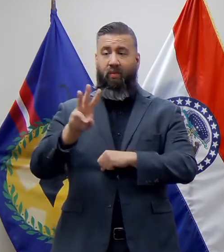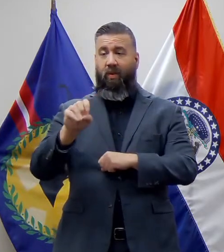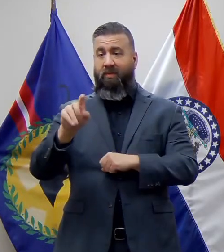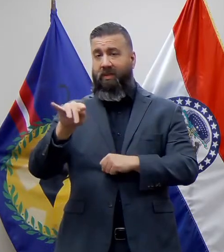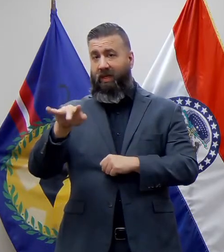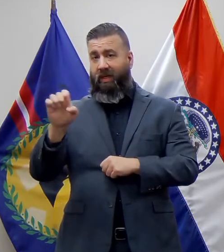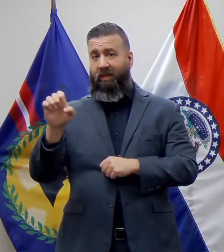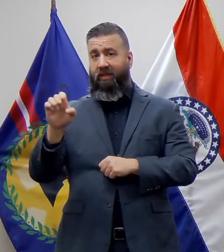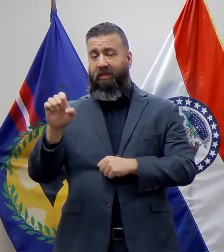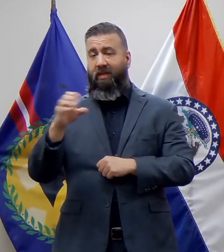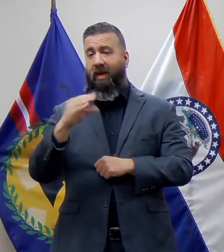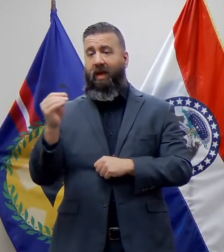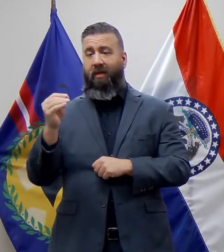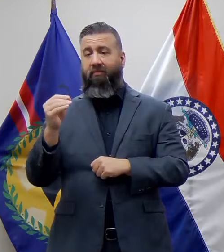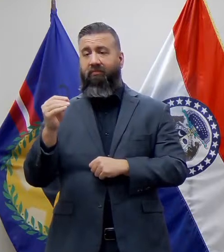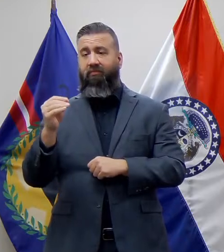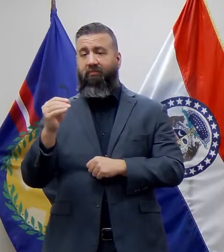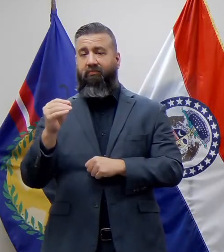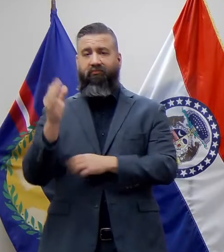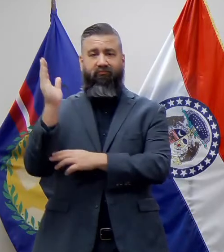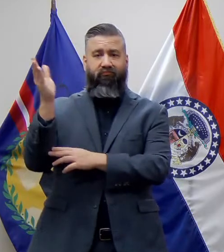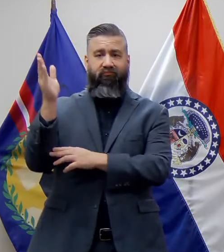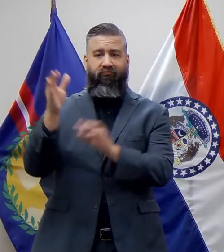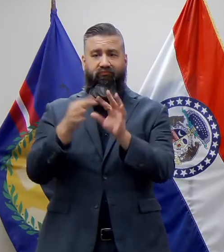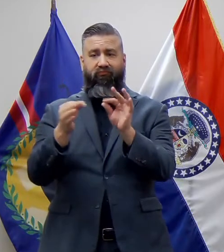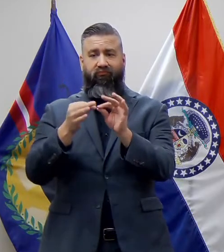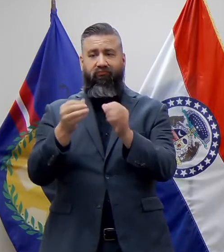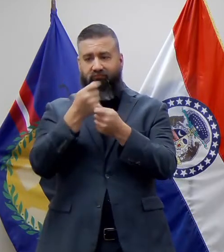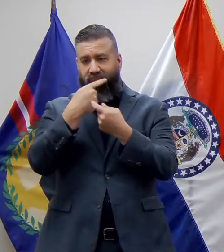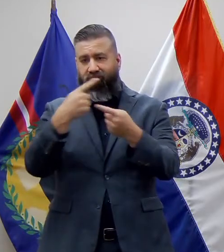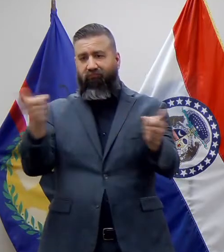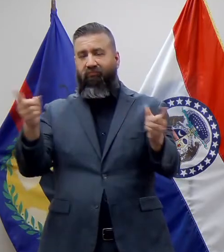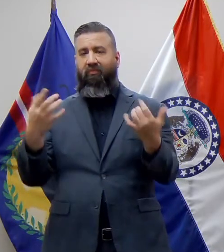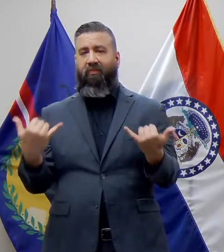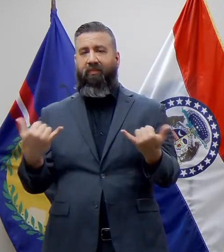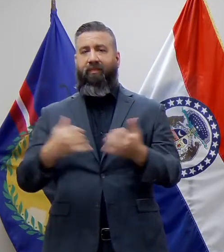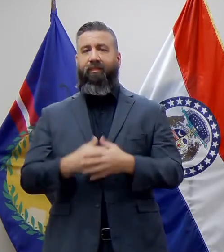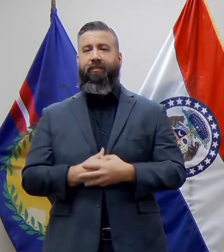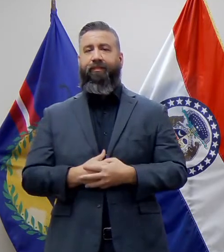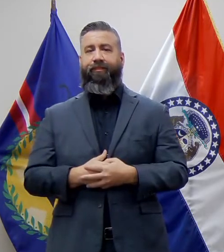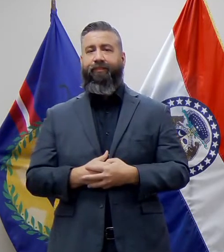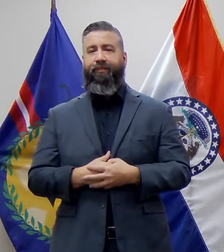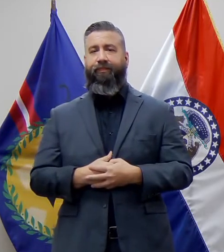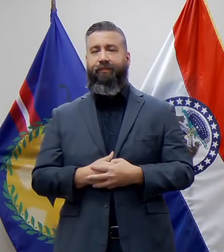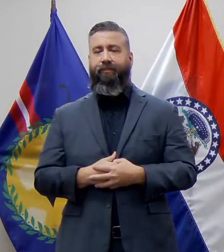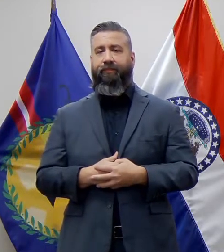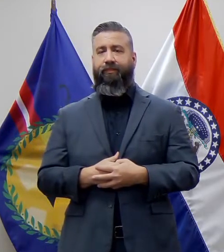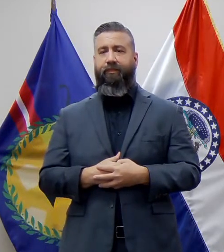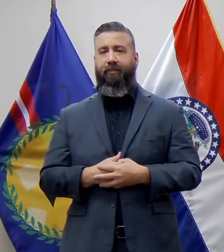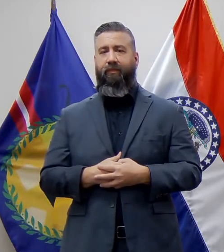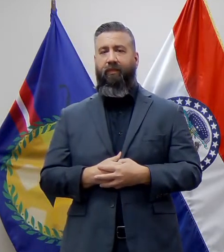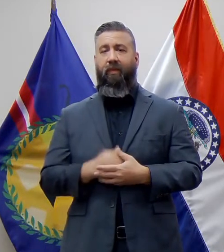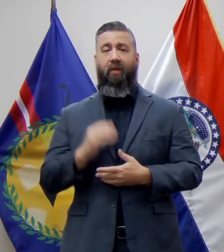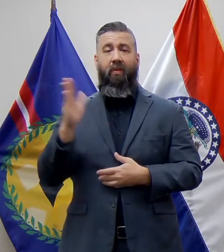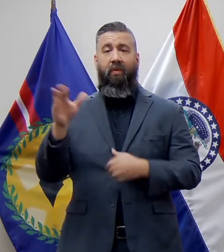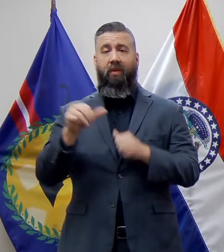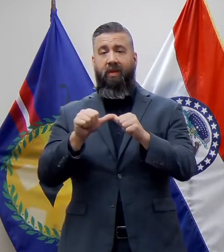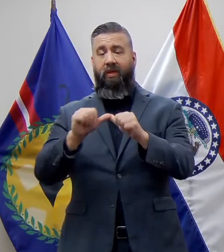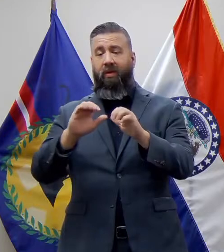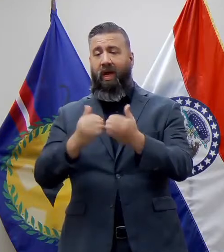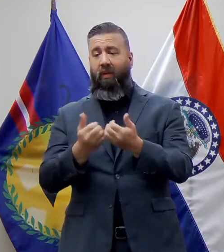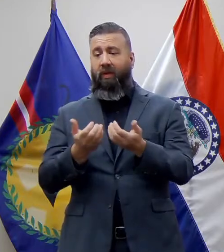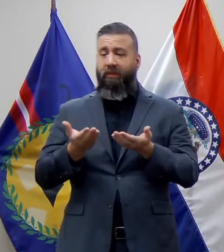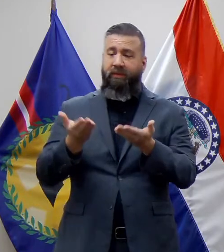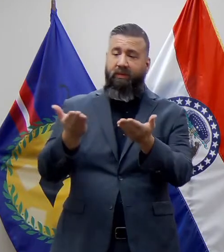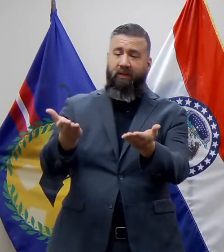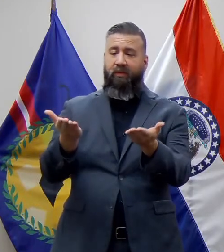Hopefully, the press will help us get out the word as well. We're going to continue looking at how we deliver service